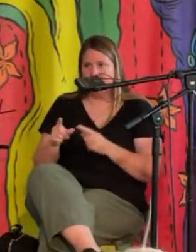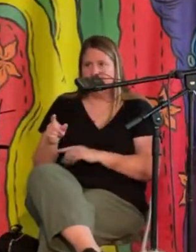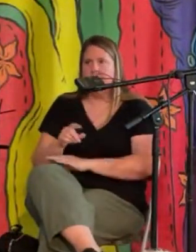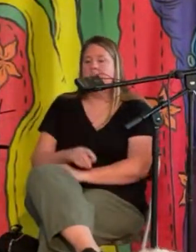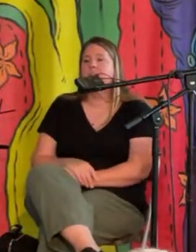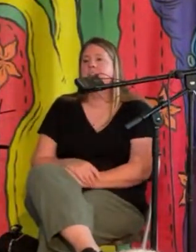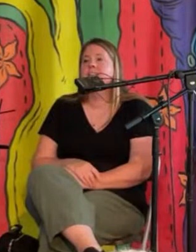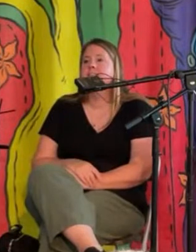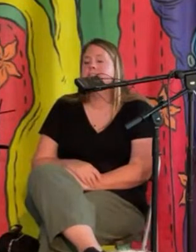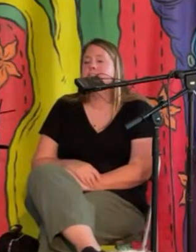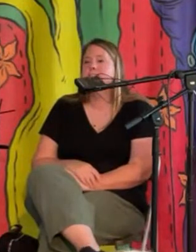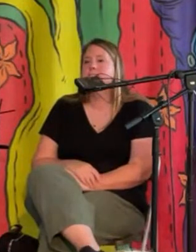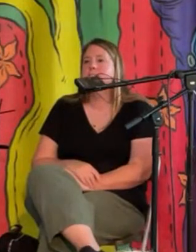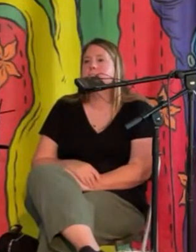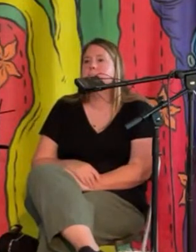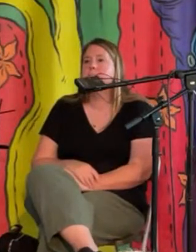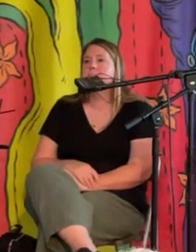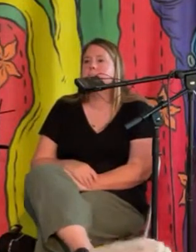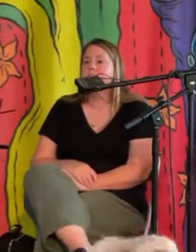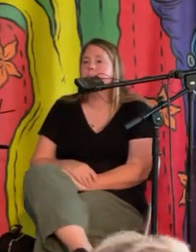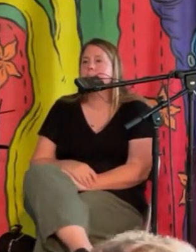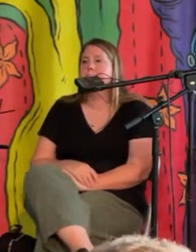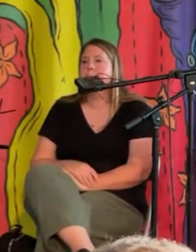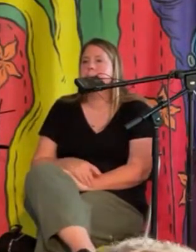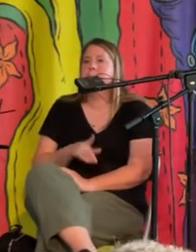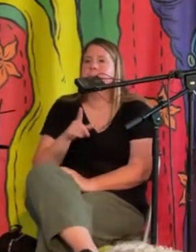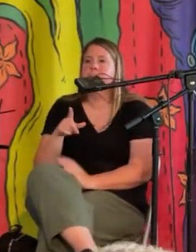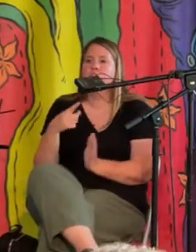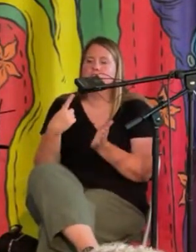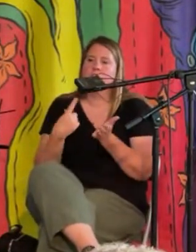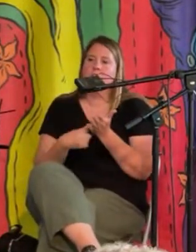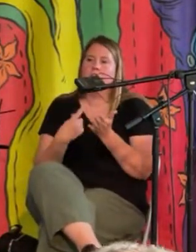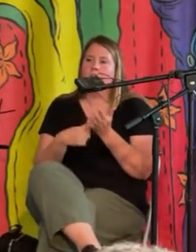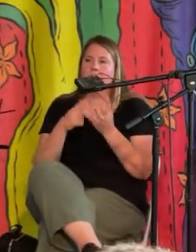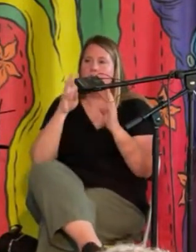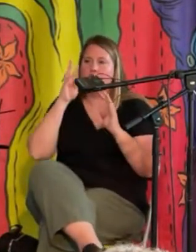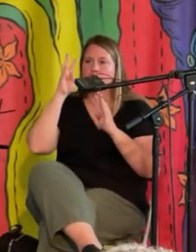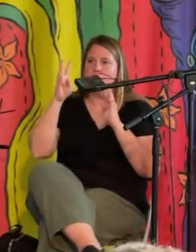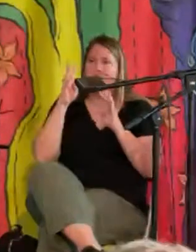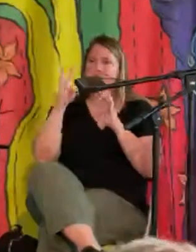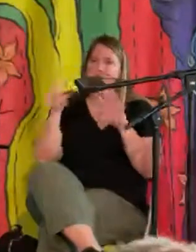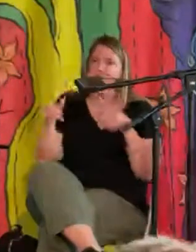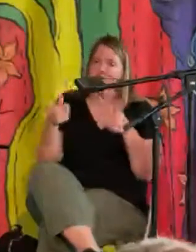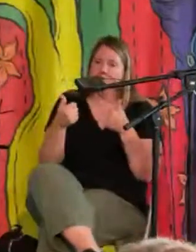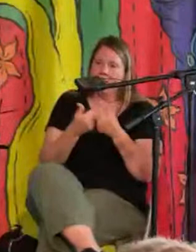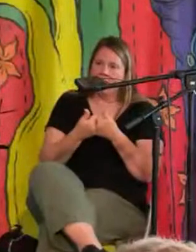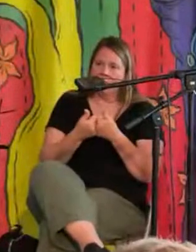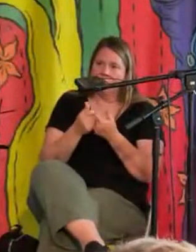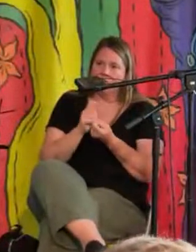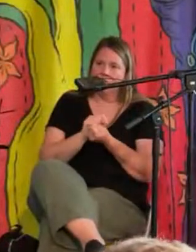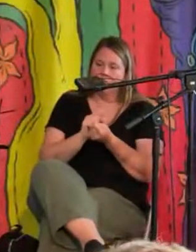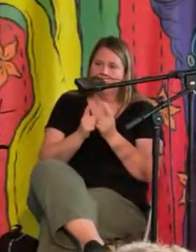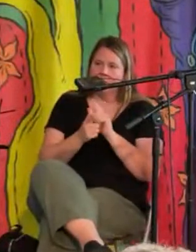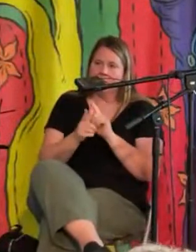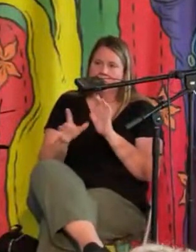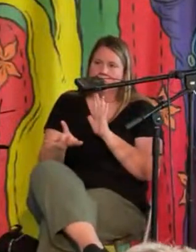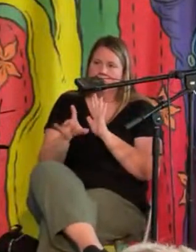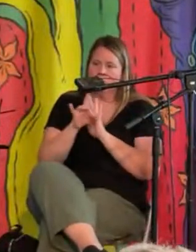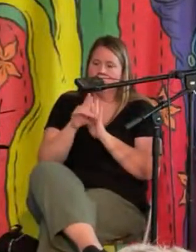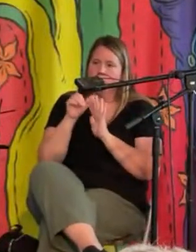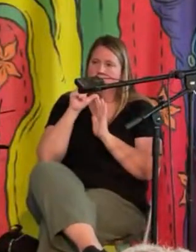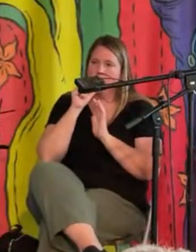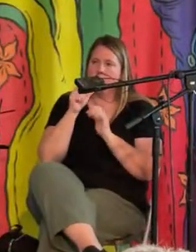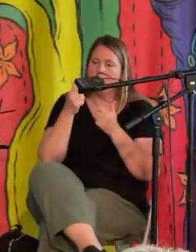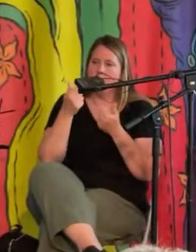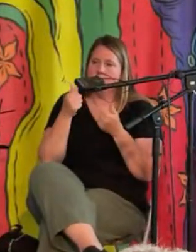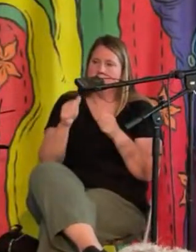you talked about the creative challenges of translation and, you know, choosing to not attempt to write in a